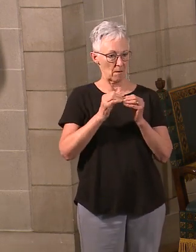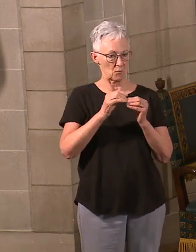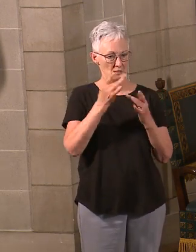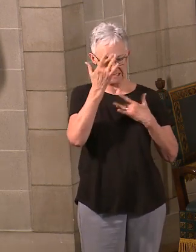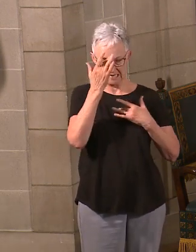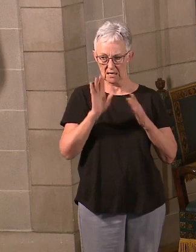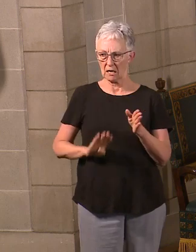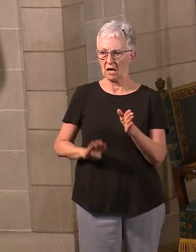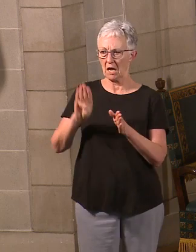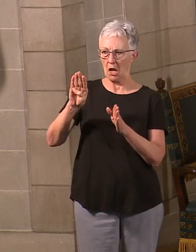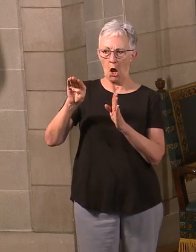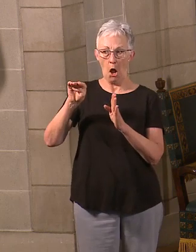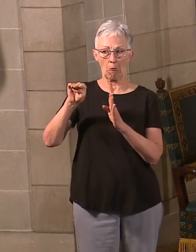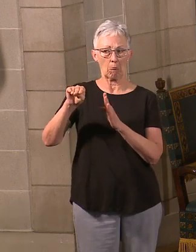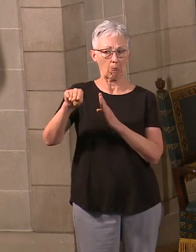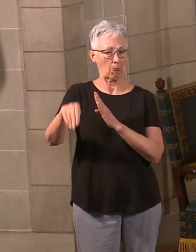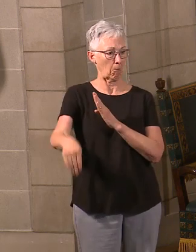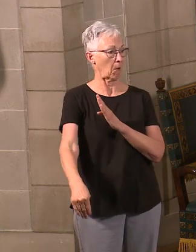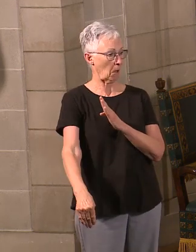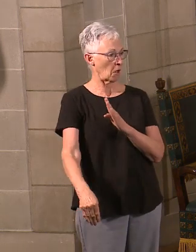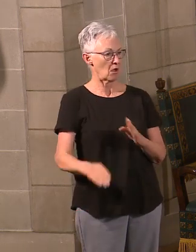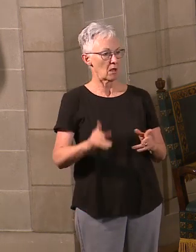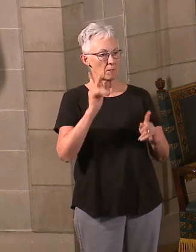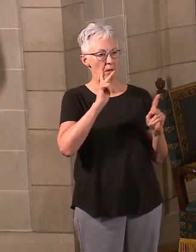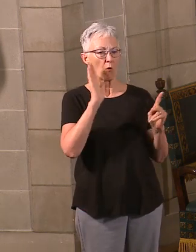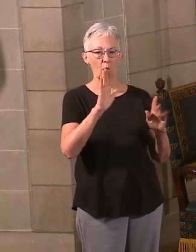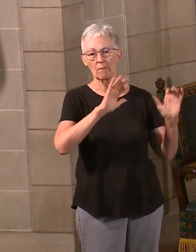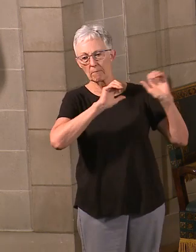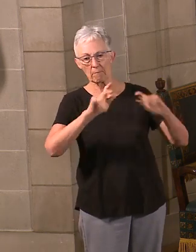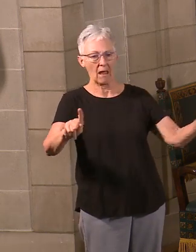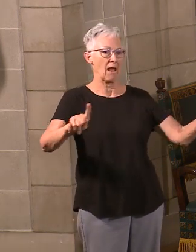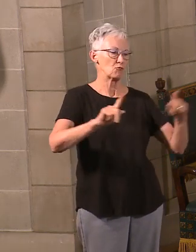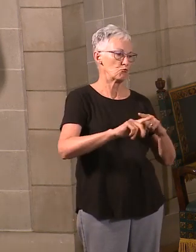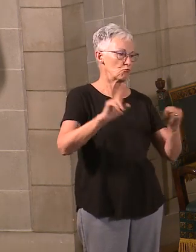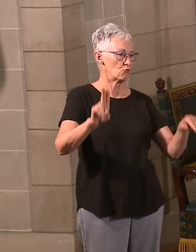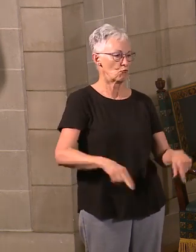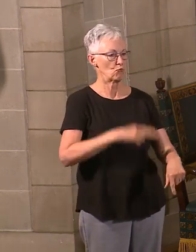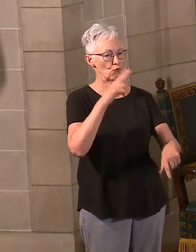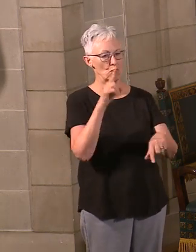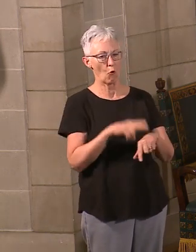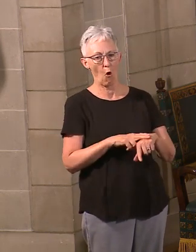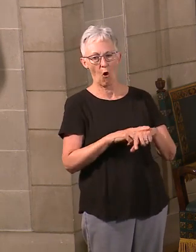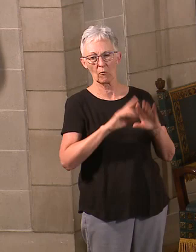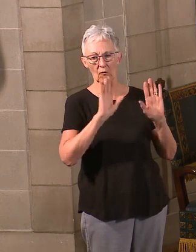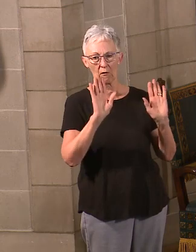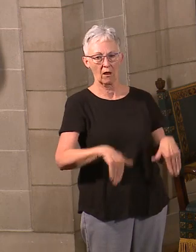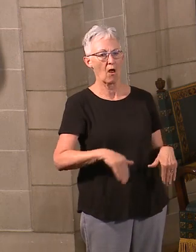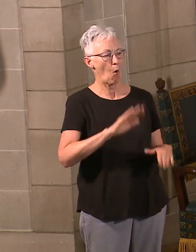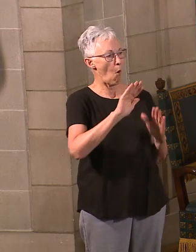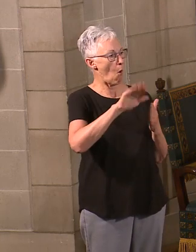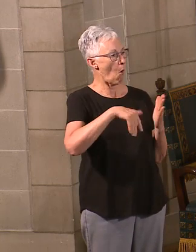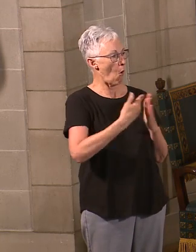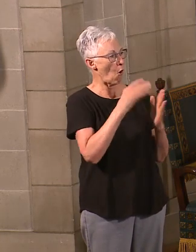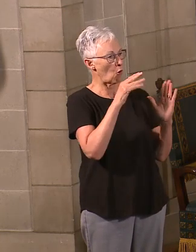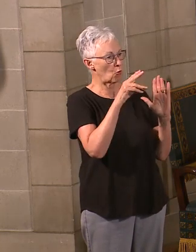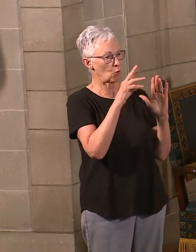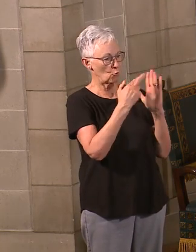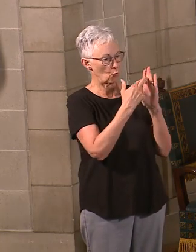until we get vaccinations and antiviral treatments. And it will actually be really when we get